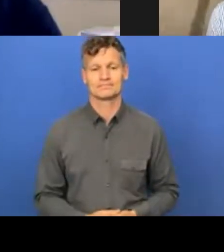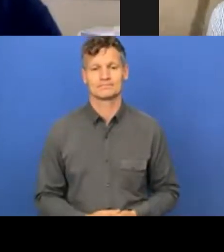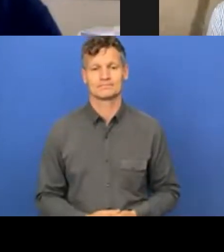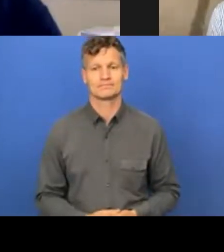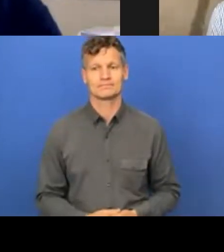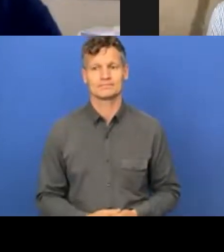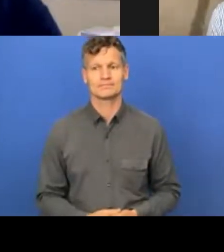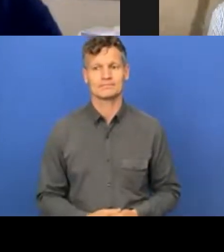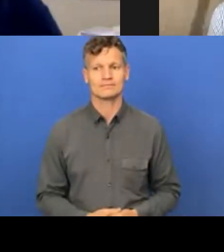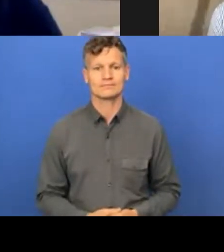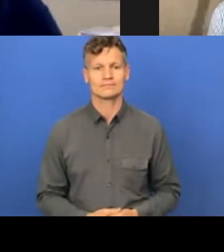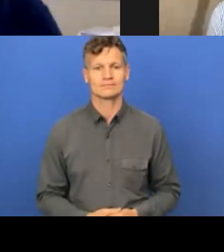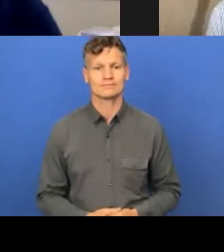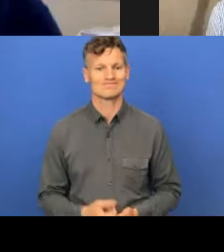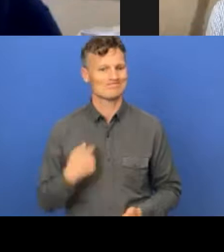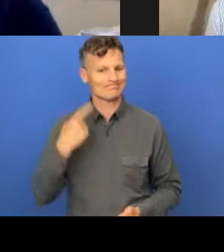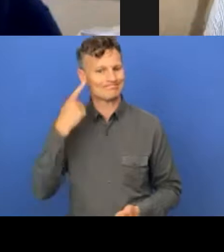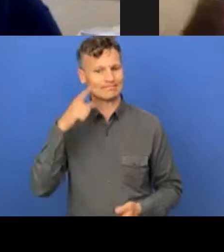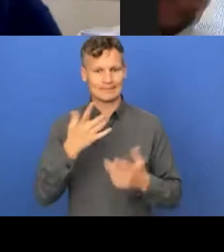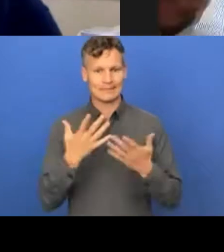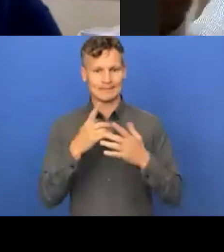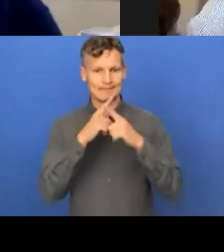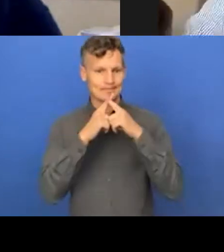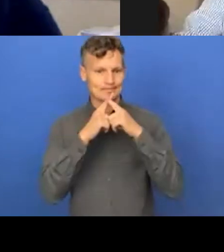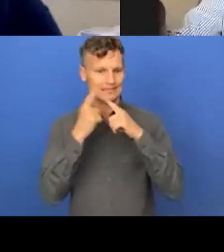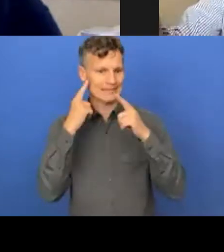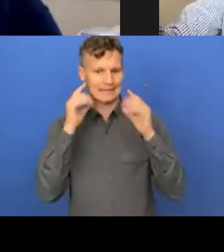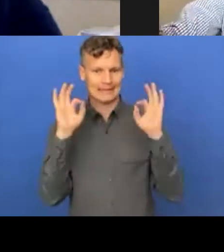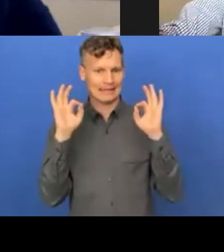I think you are muted. We can't hear you.